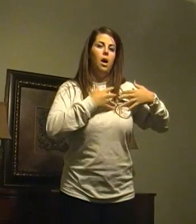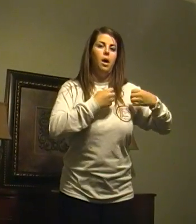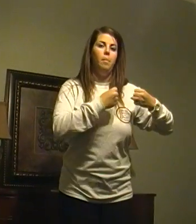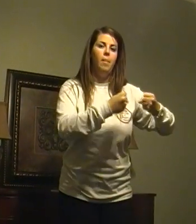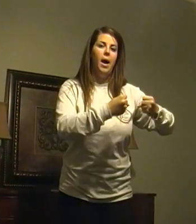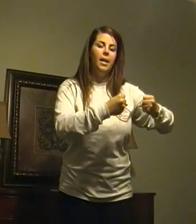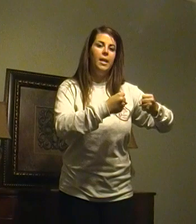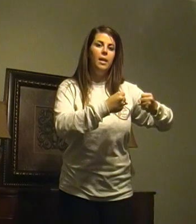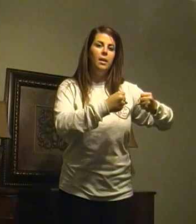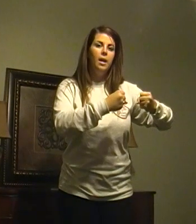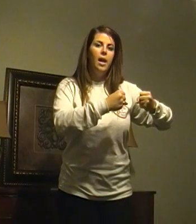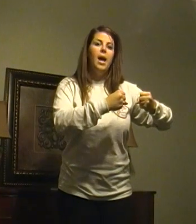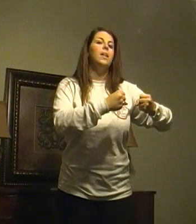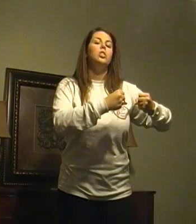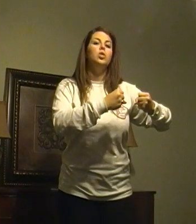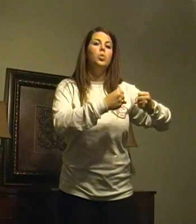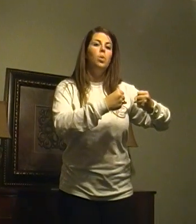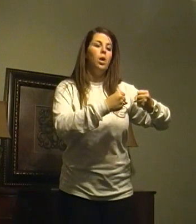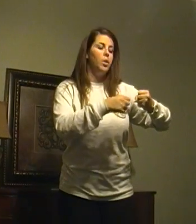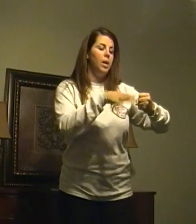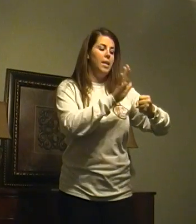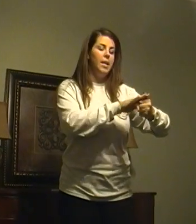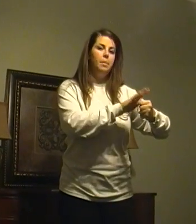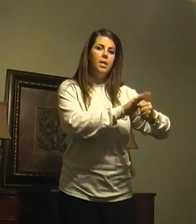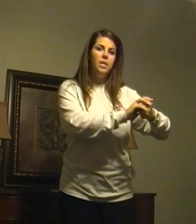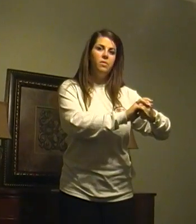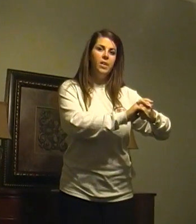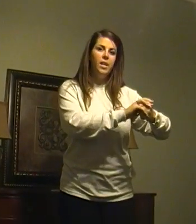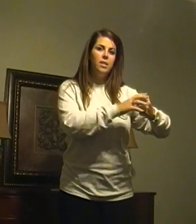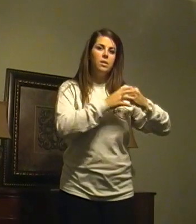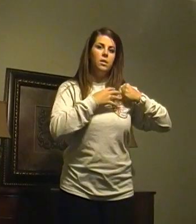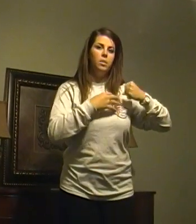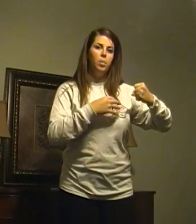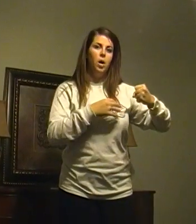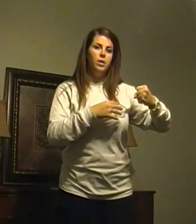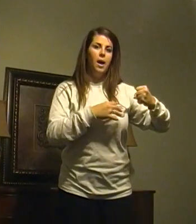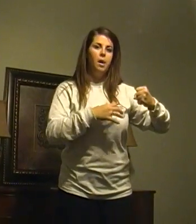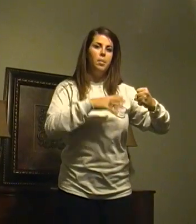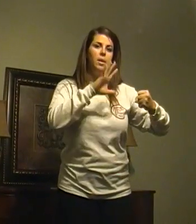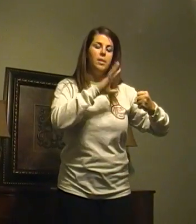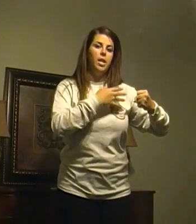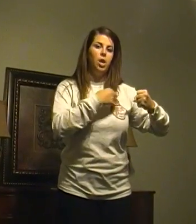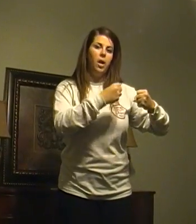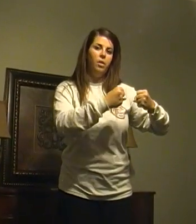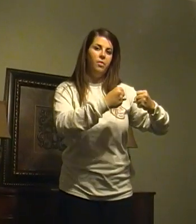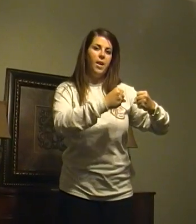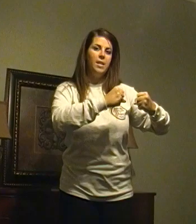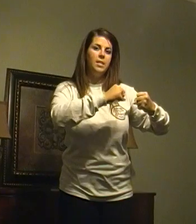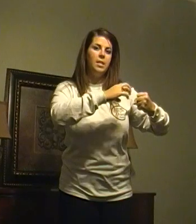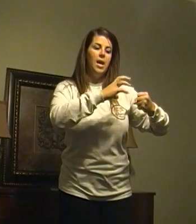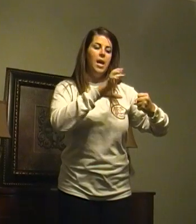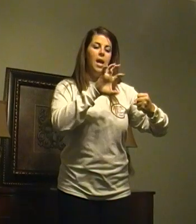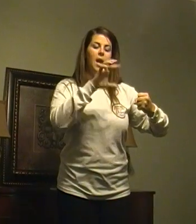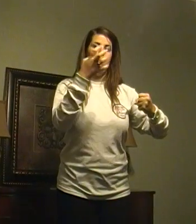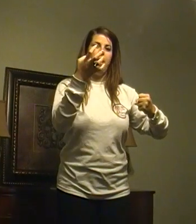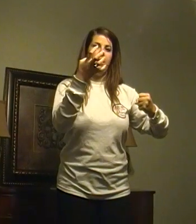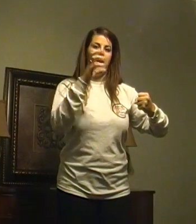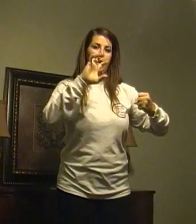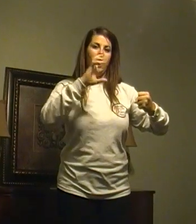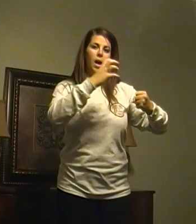A mighty. And storm, you're going to keep this fist balled up, take your other fist and make like a